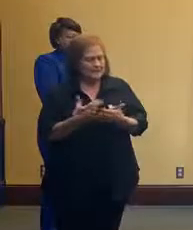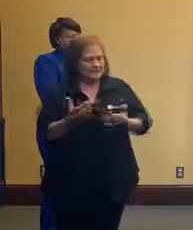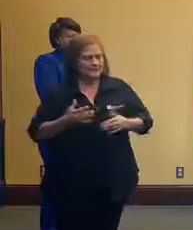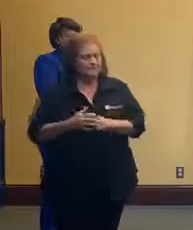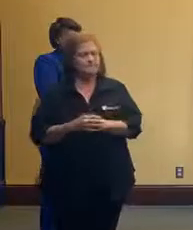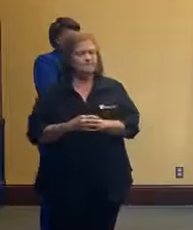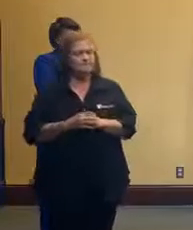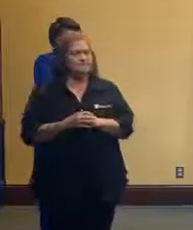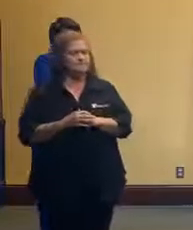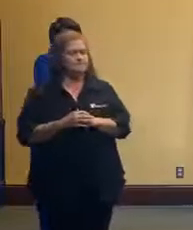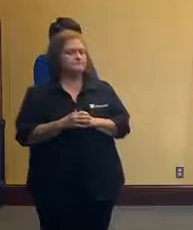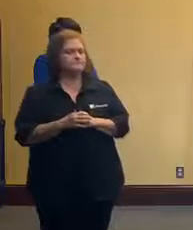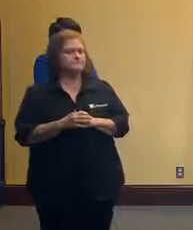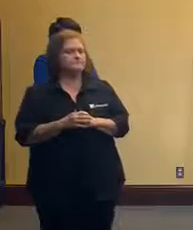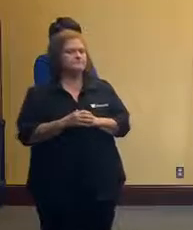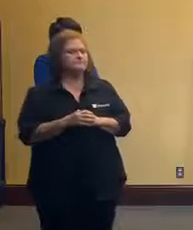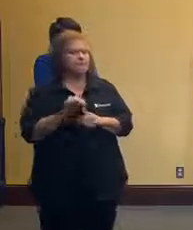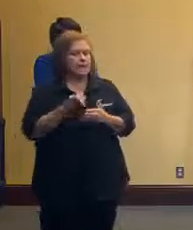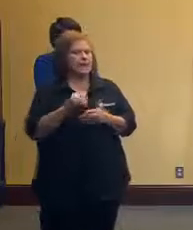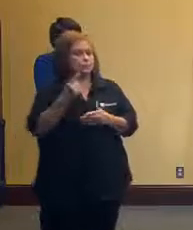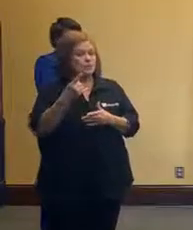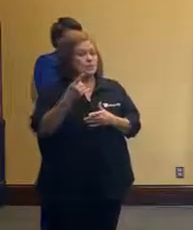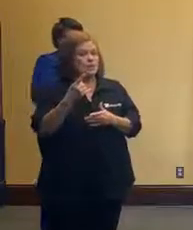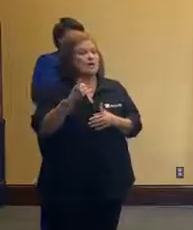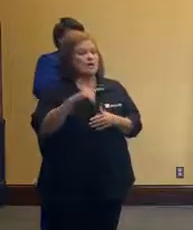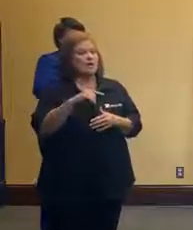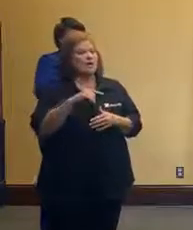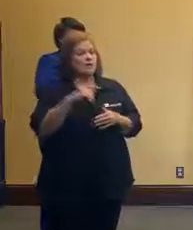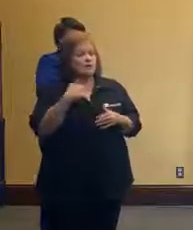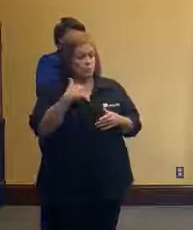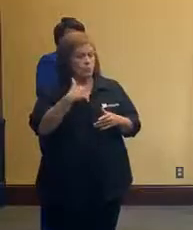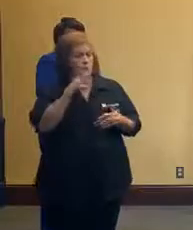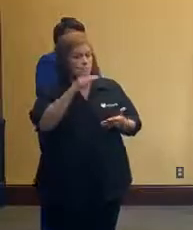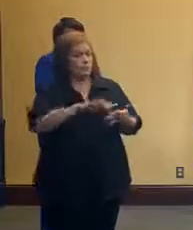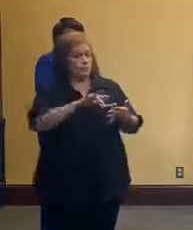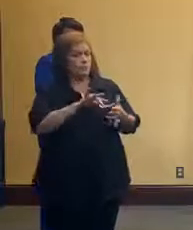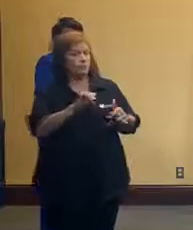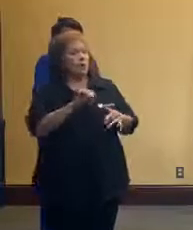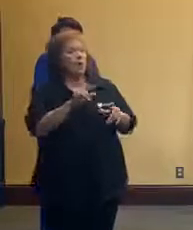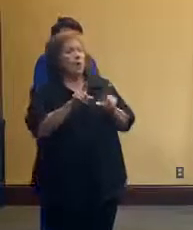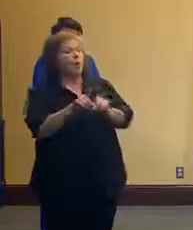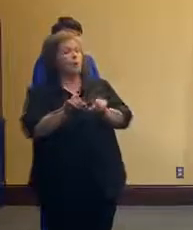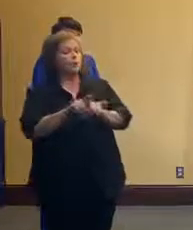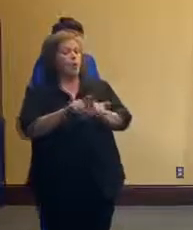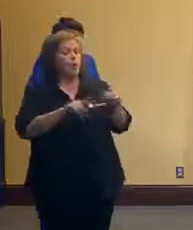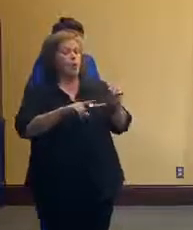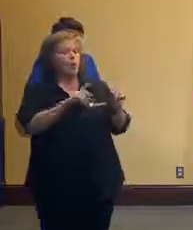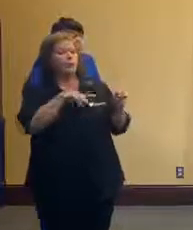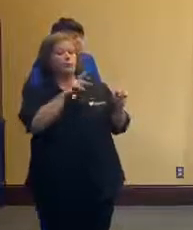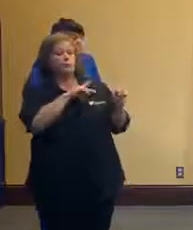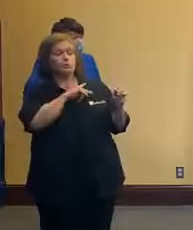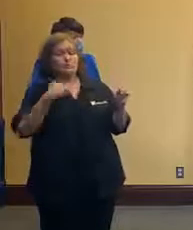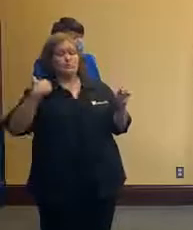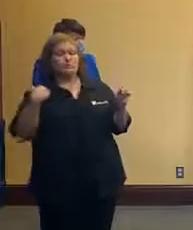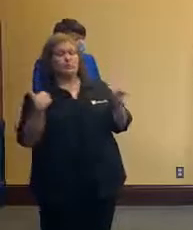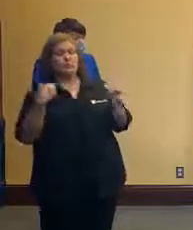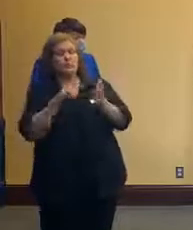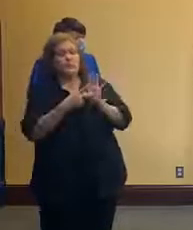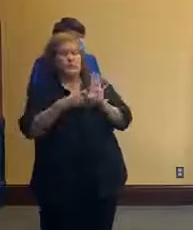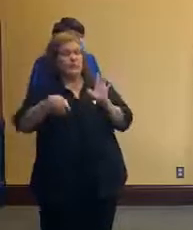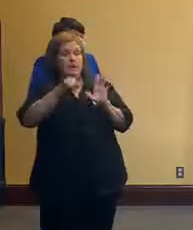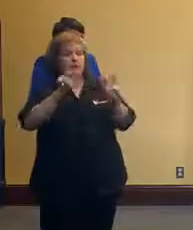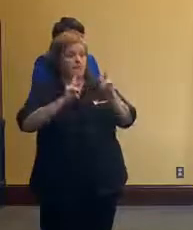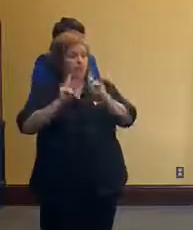costs the city less money. And that's certainly one of the things we have to evaluate. And that also speaks to personal responsibility, meaning the